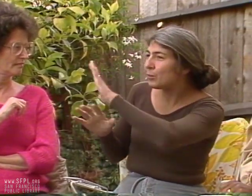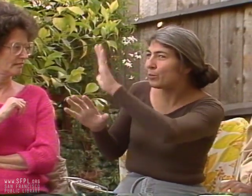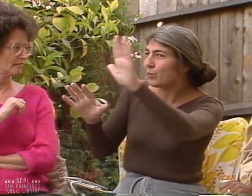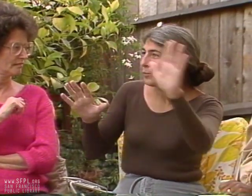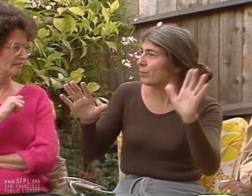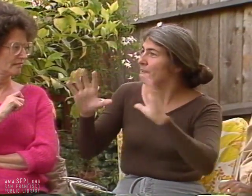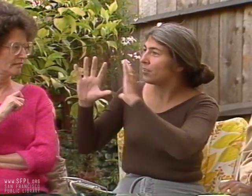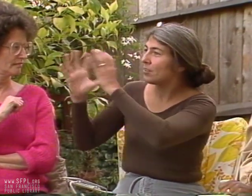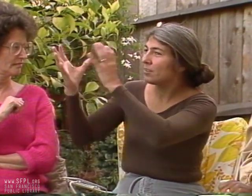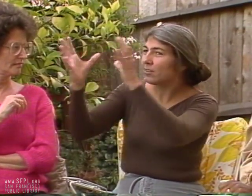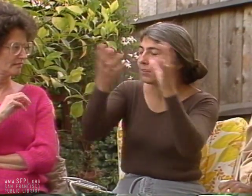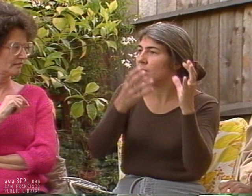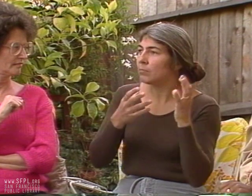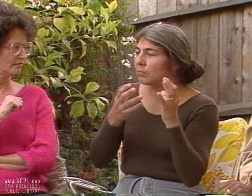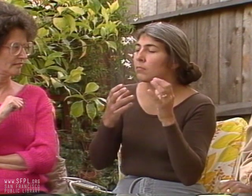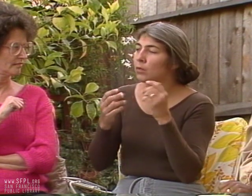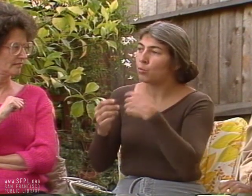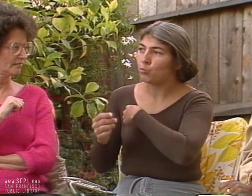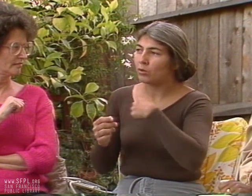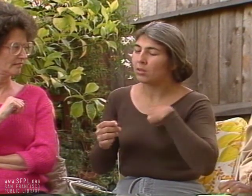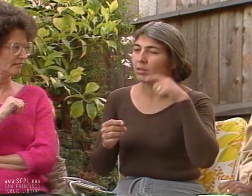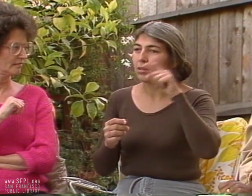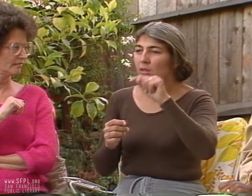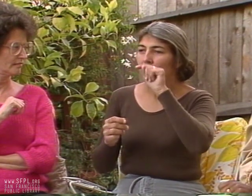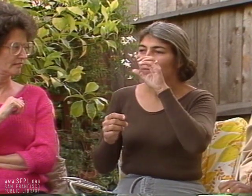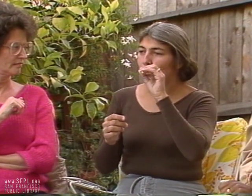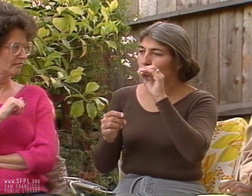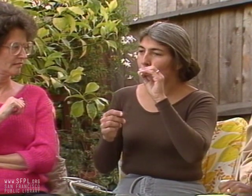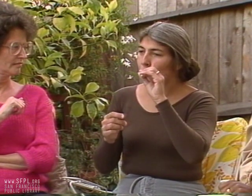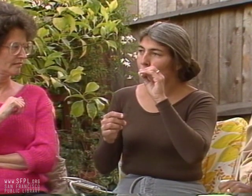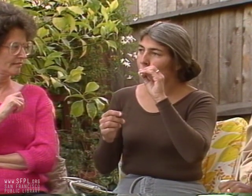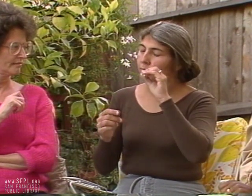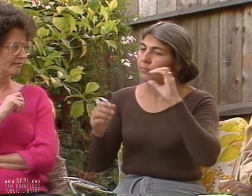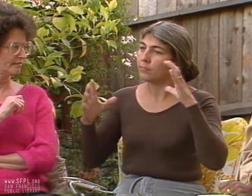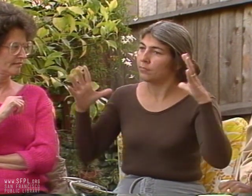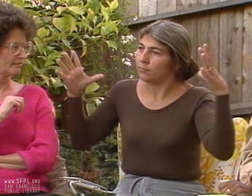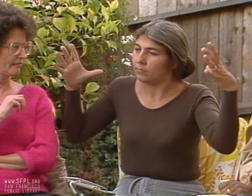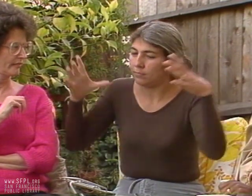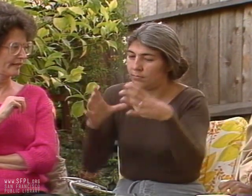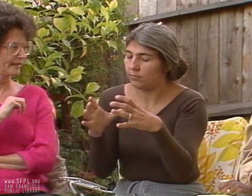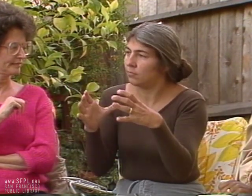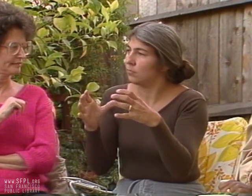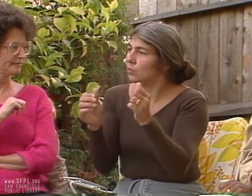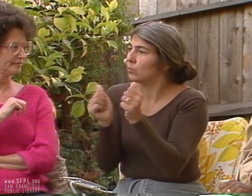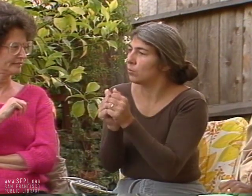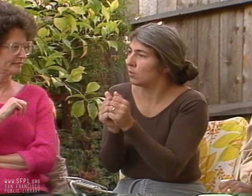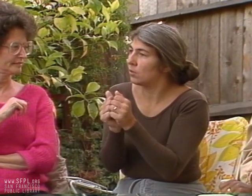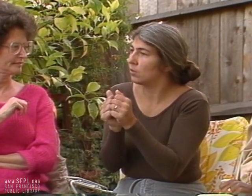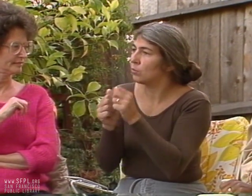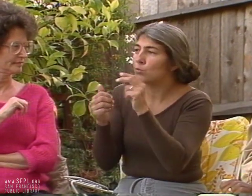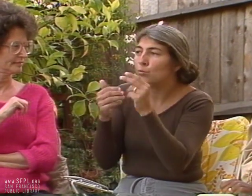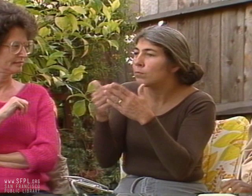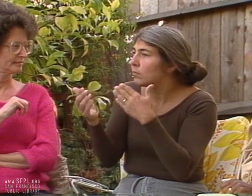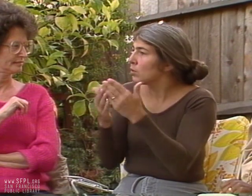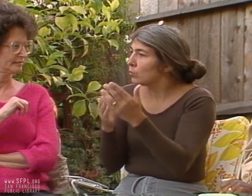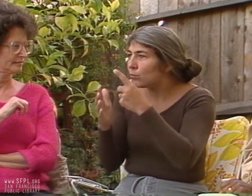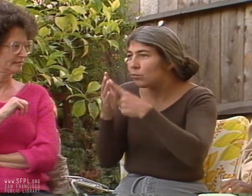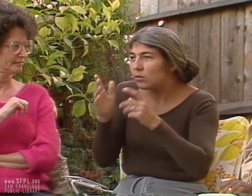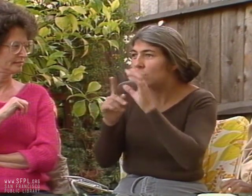racial lines. But I think it's important. We need to join together, regardless of our cultural differences,